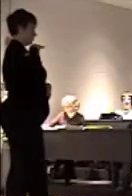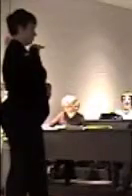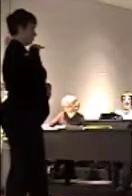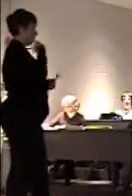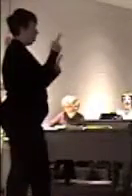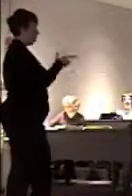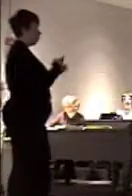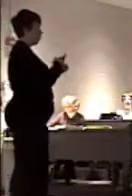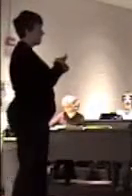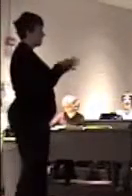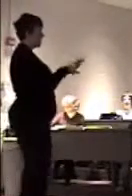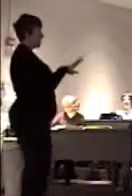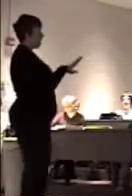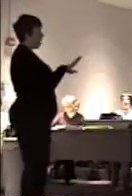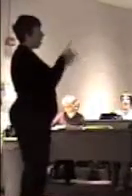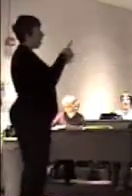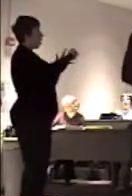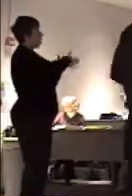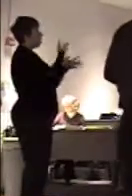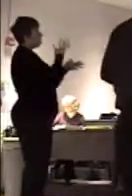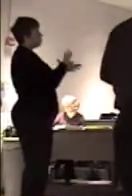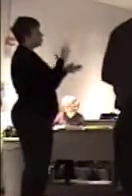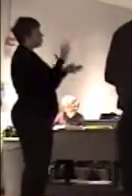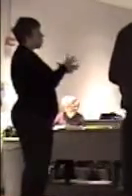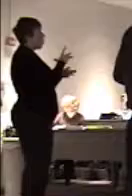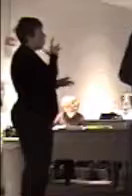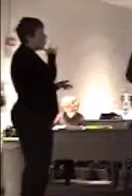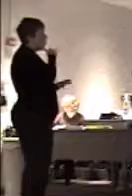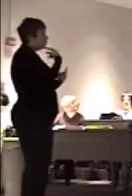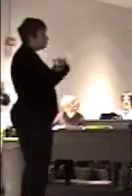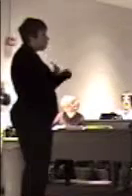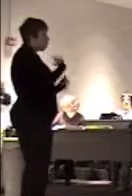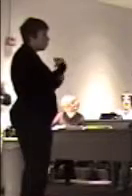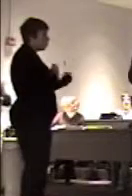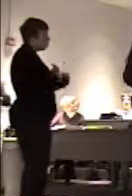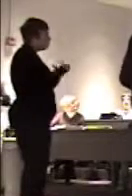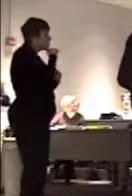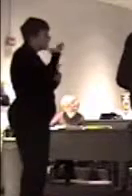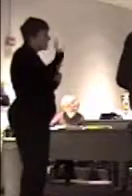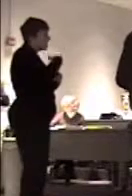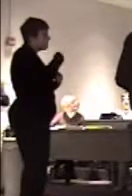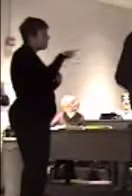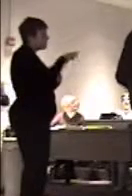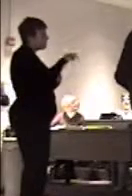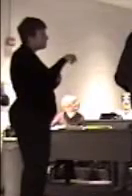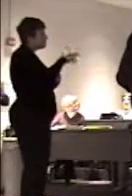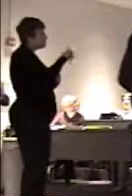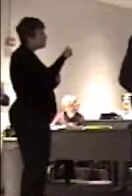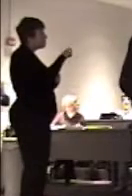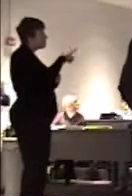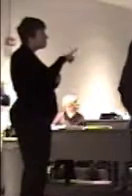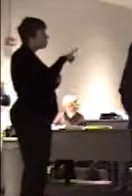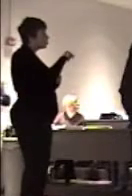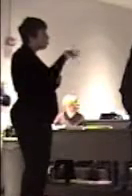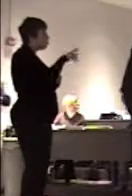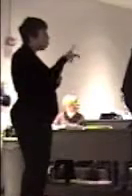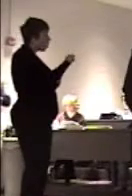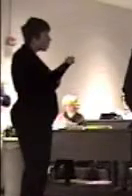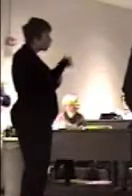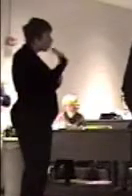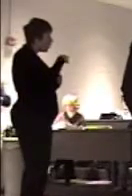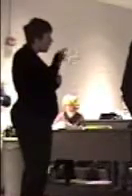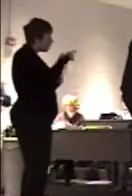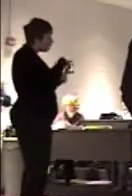And when he opened up his school, who was going to argue? We didn't have martial arts in this country. You say you're a grandmaster, wow, what's